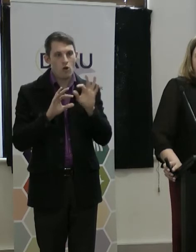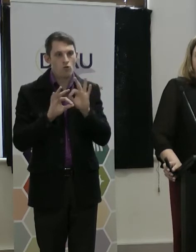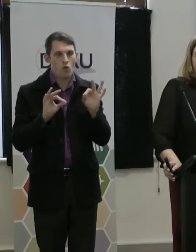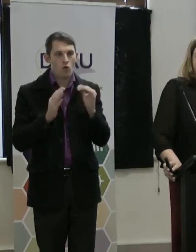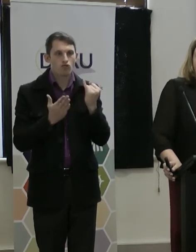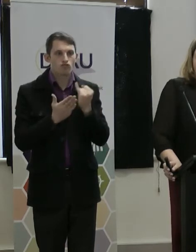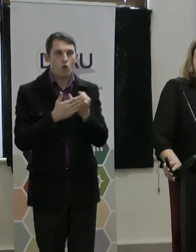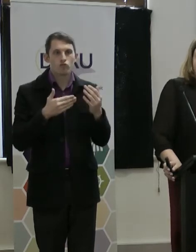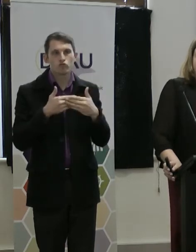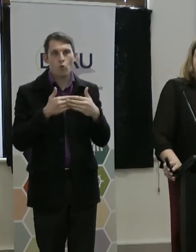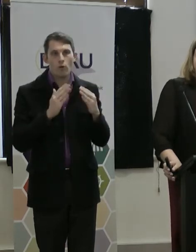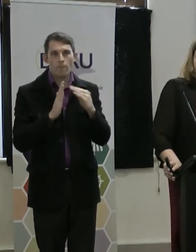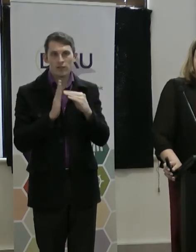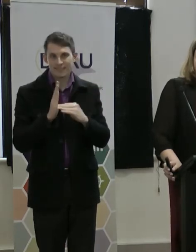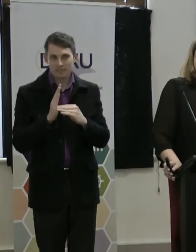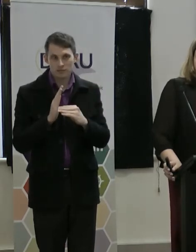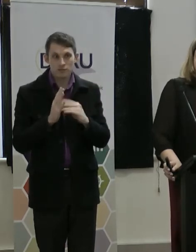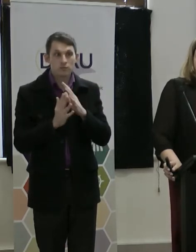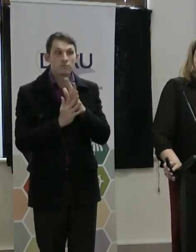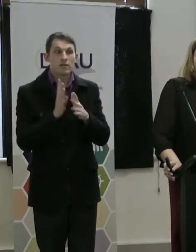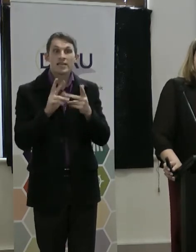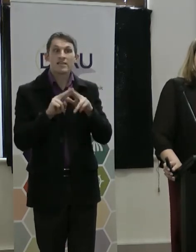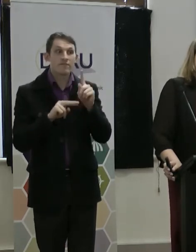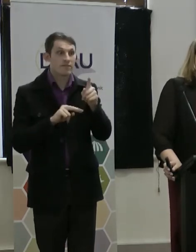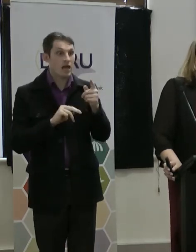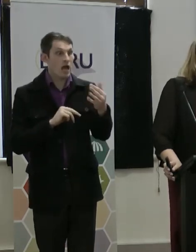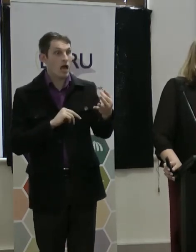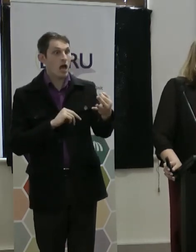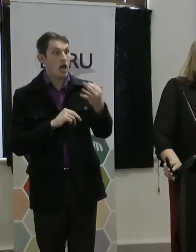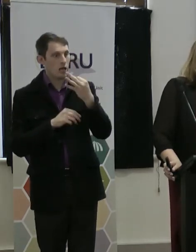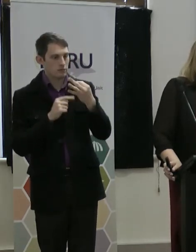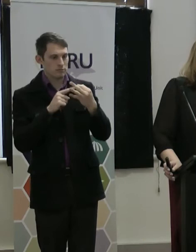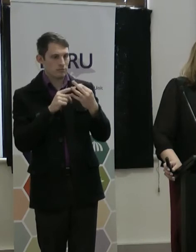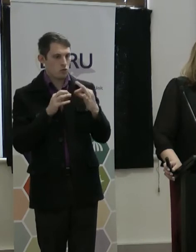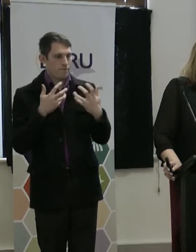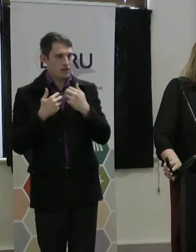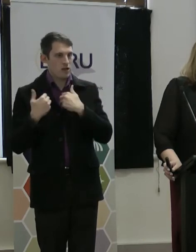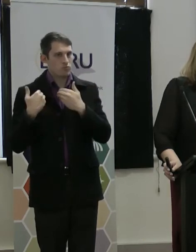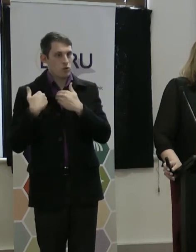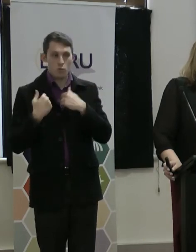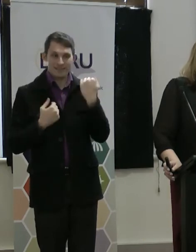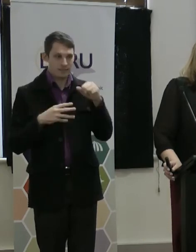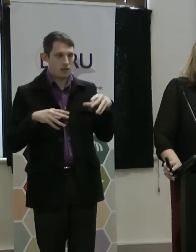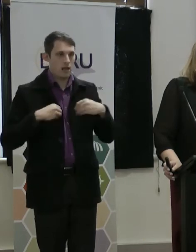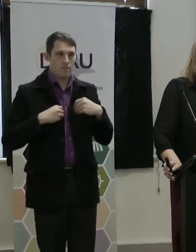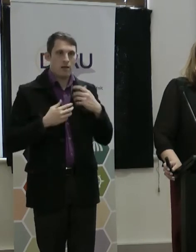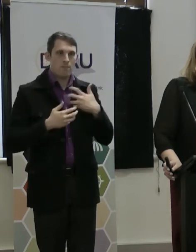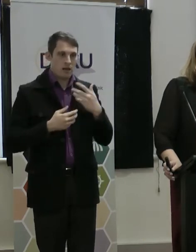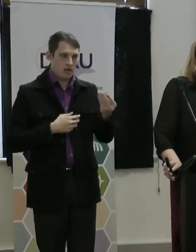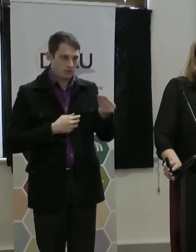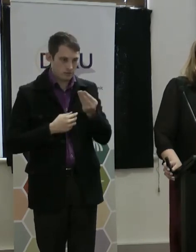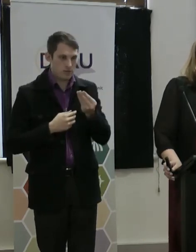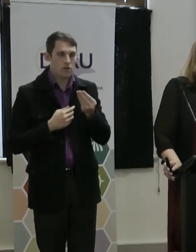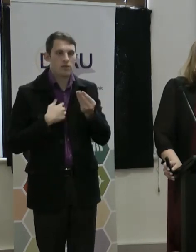to us with a complaint about one of these other organisations, we will take the complaint details off you and we will make a warm referral